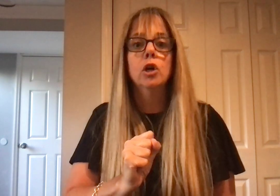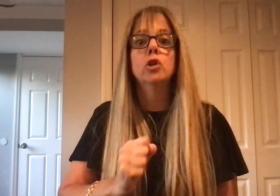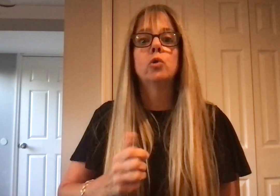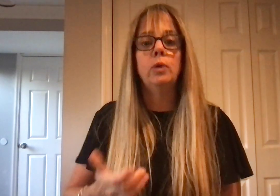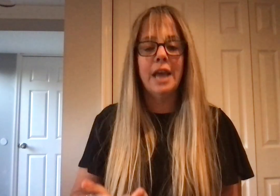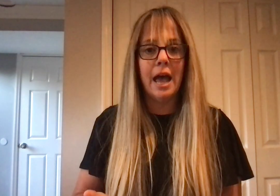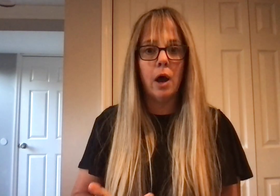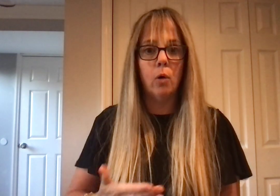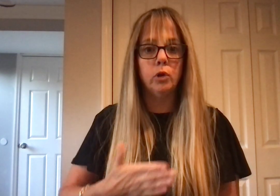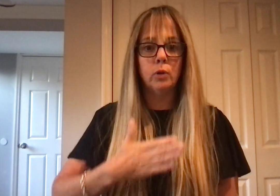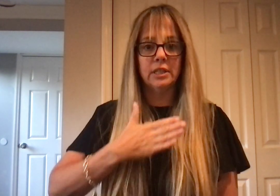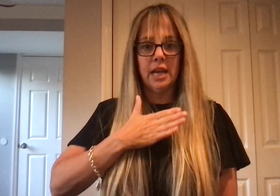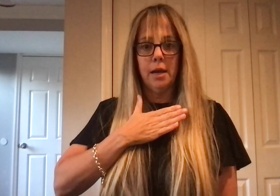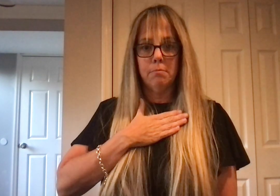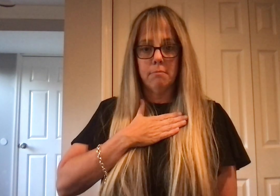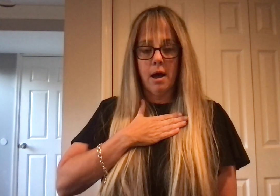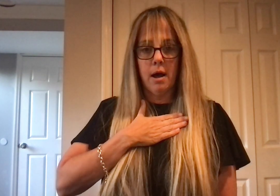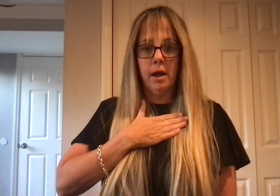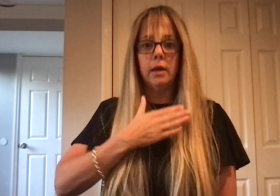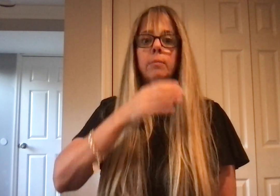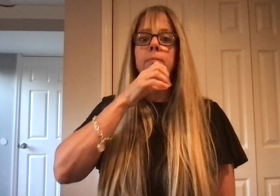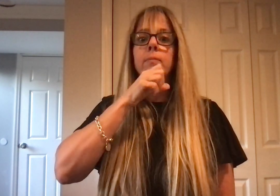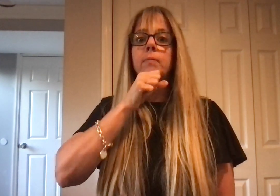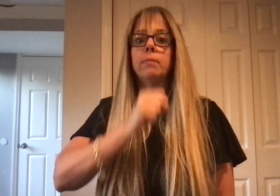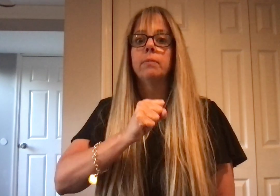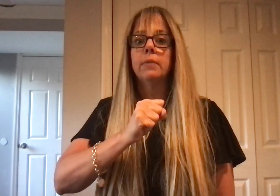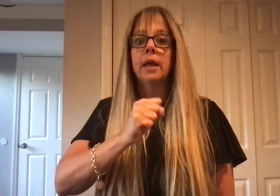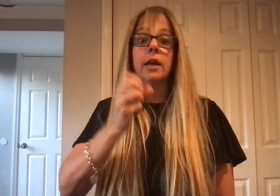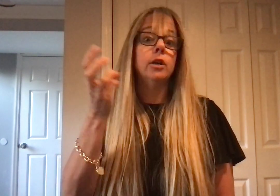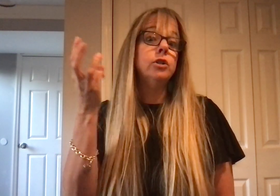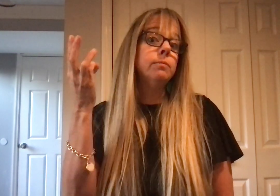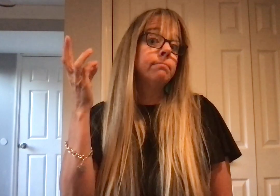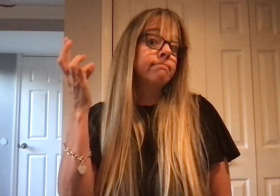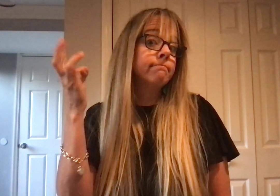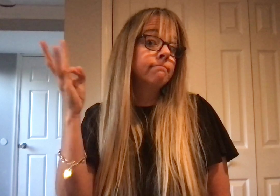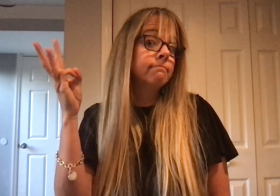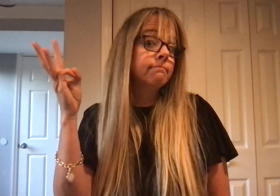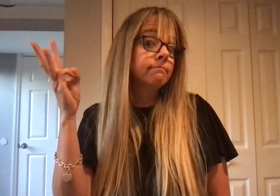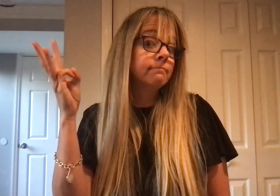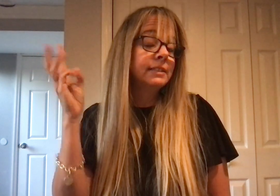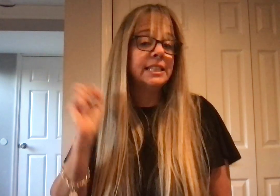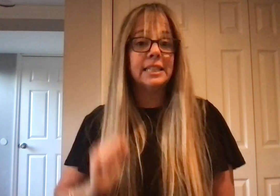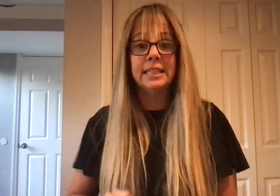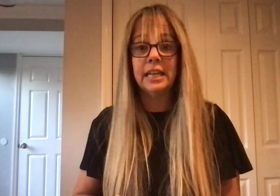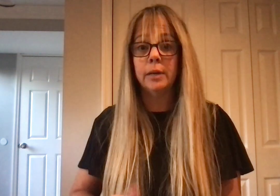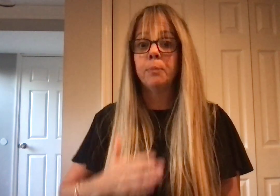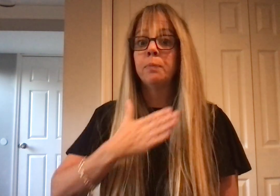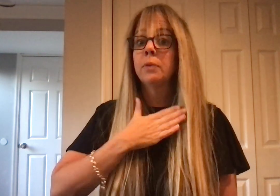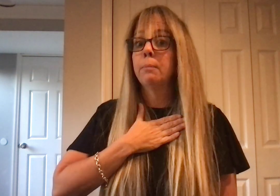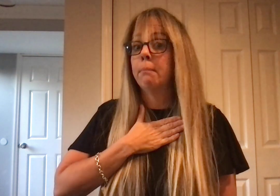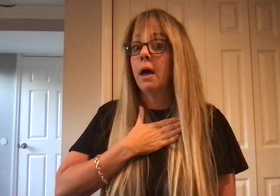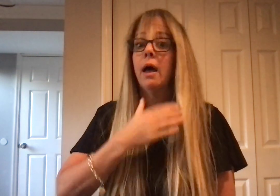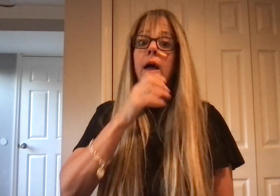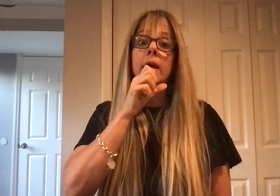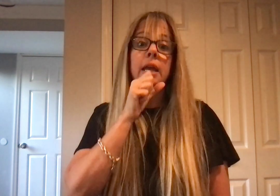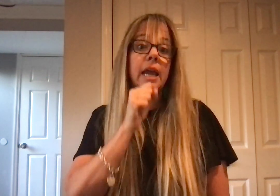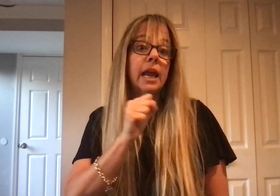So now you can say my age 16, my